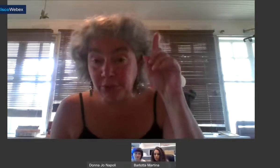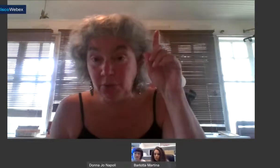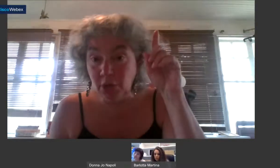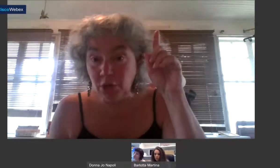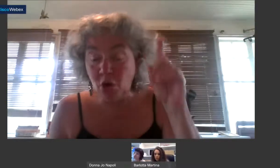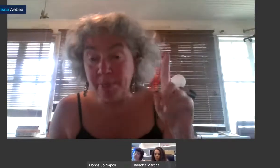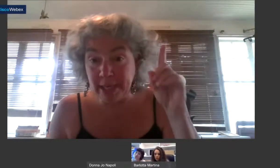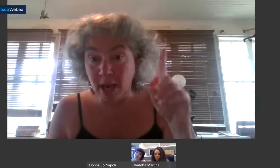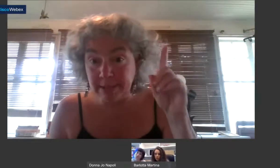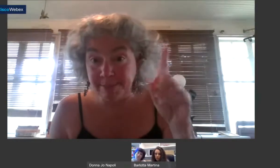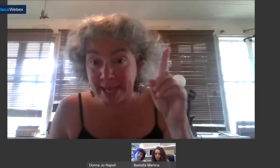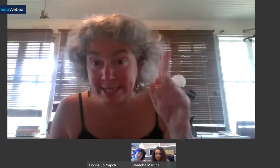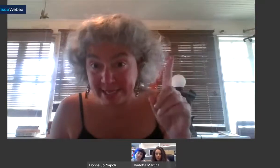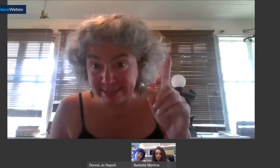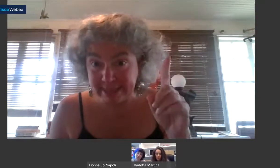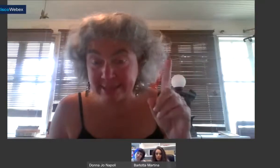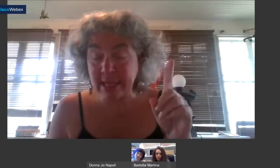to go beyond my guesses.